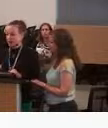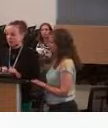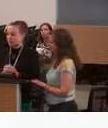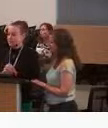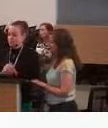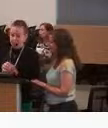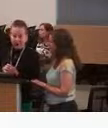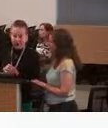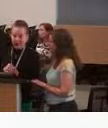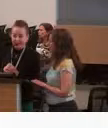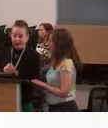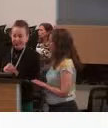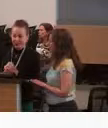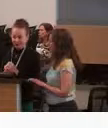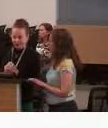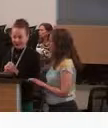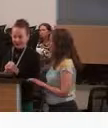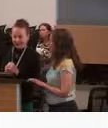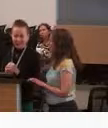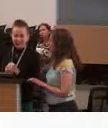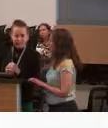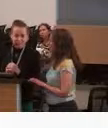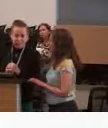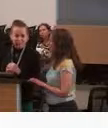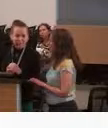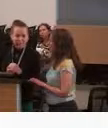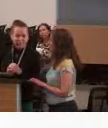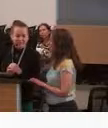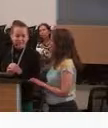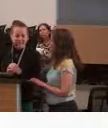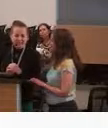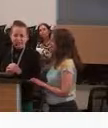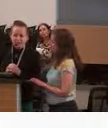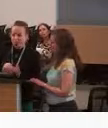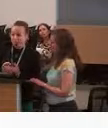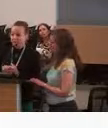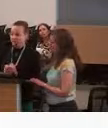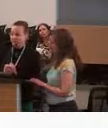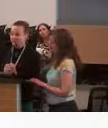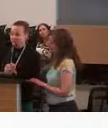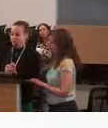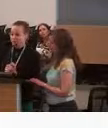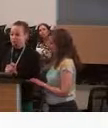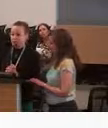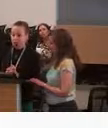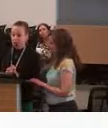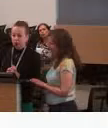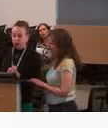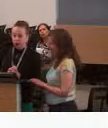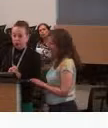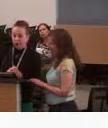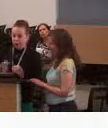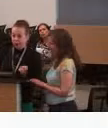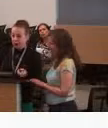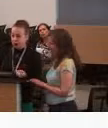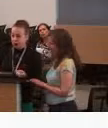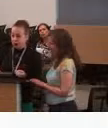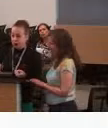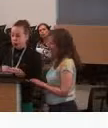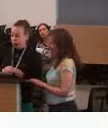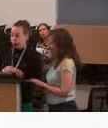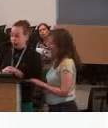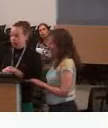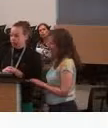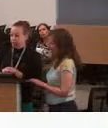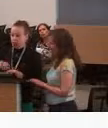externalize a problem is you just put the in front of the problem. And we talk about the story of the trouble or the problem that brought the student